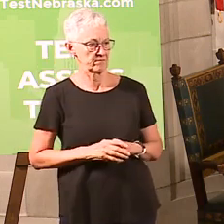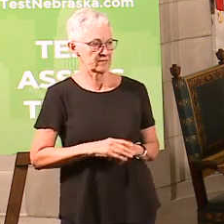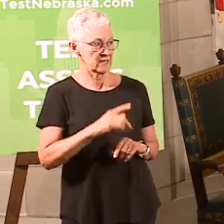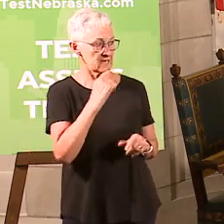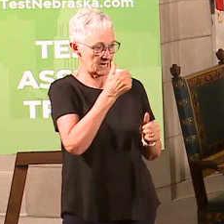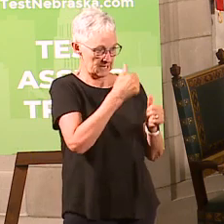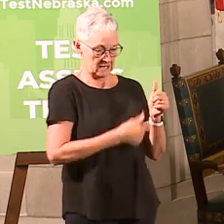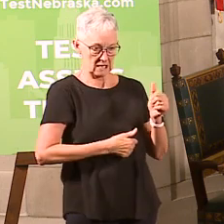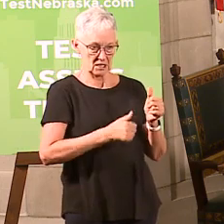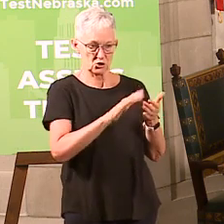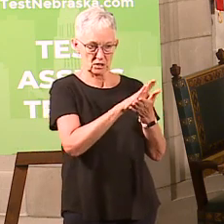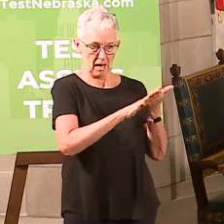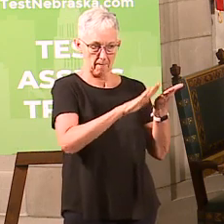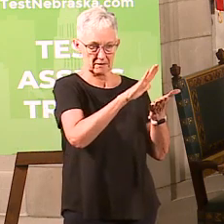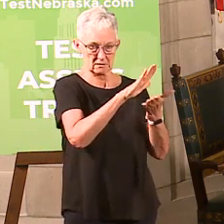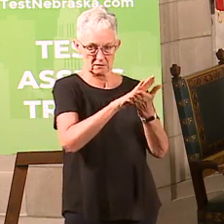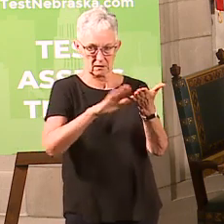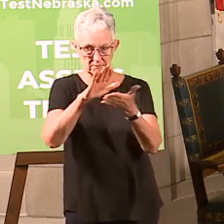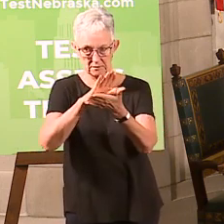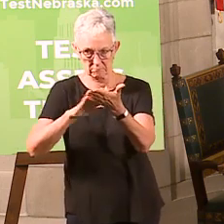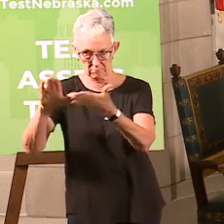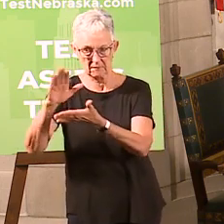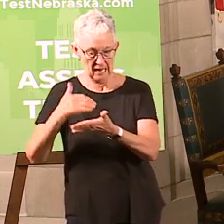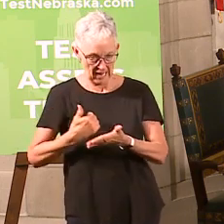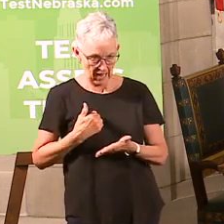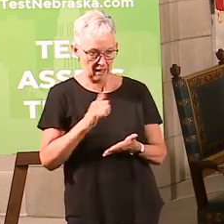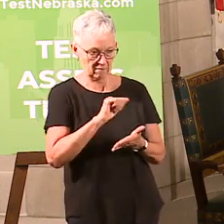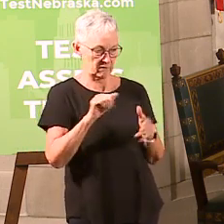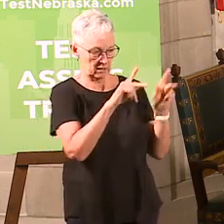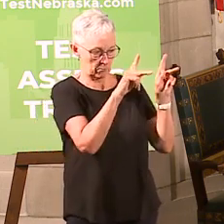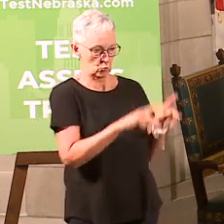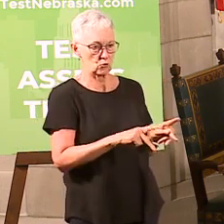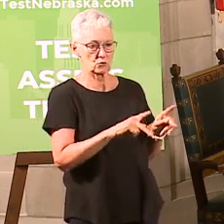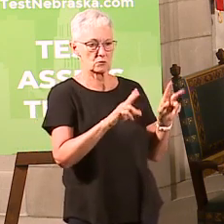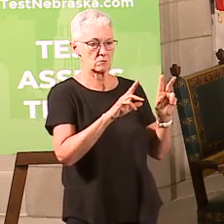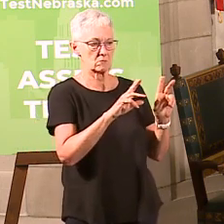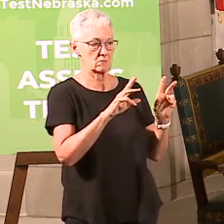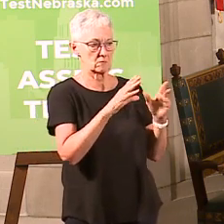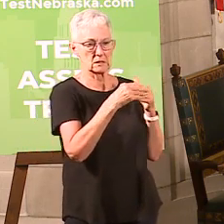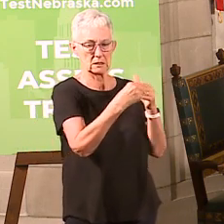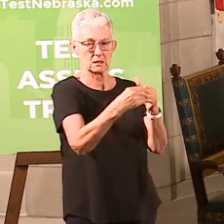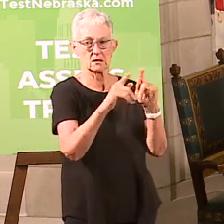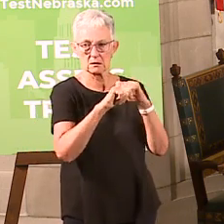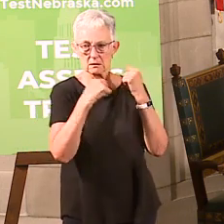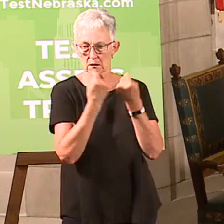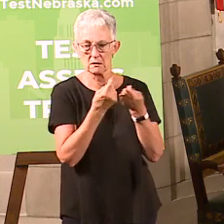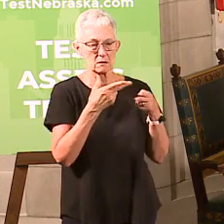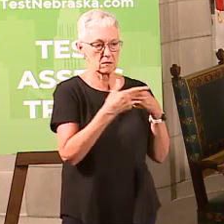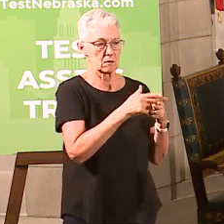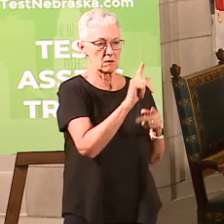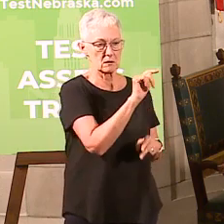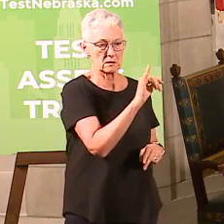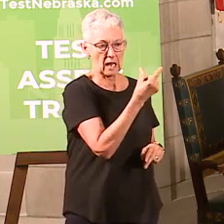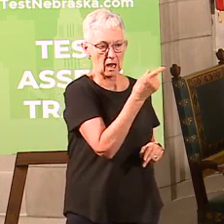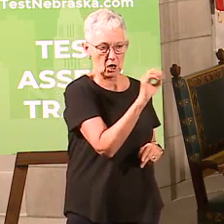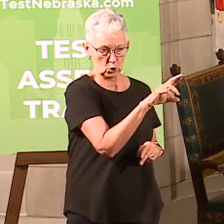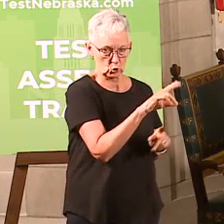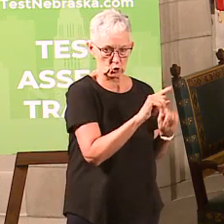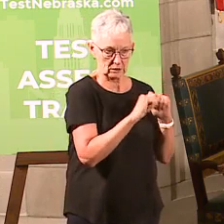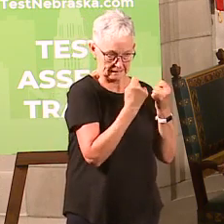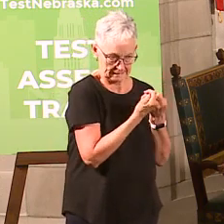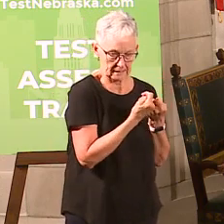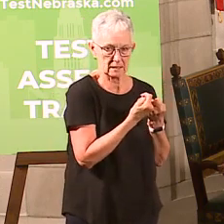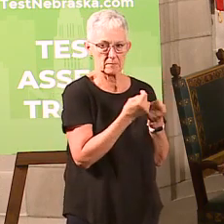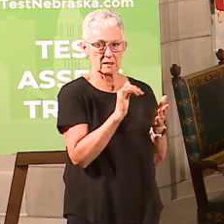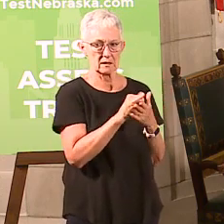team that is working through every detail. And as I've said to many of my counterparts across the nation, and I've